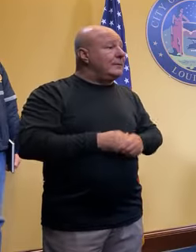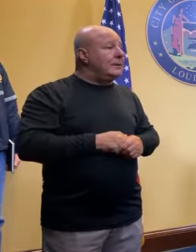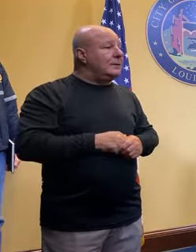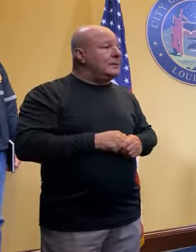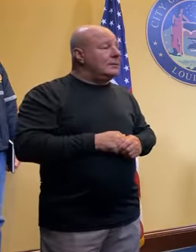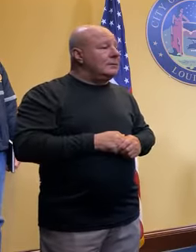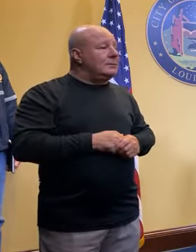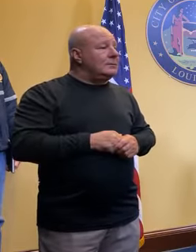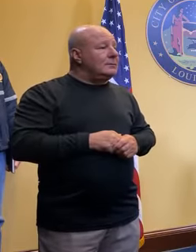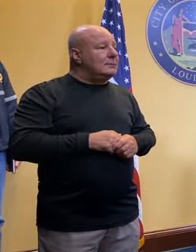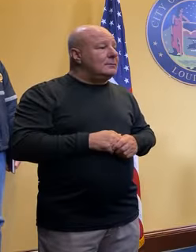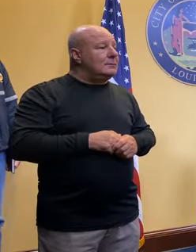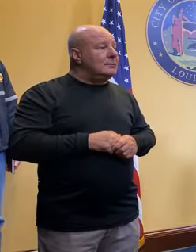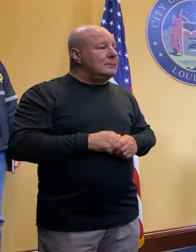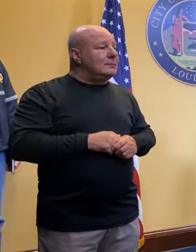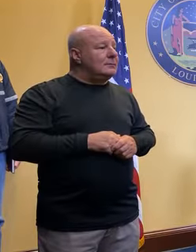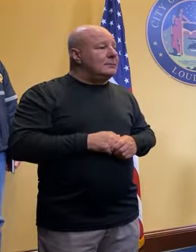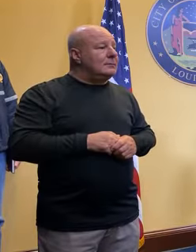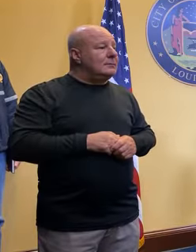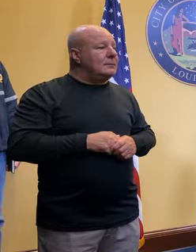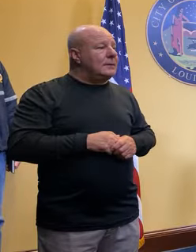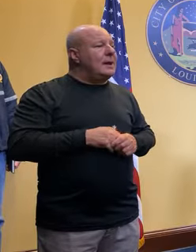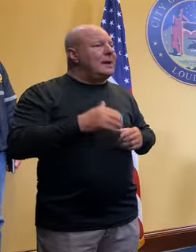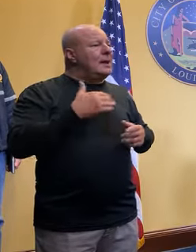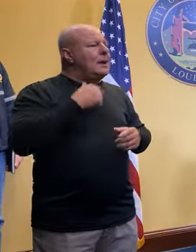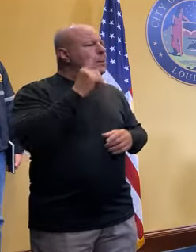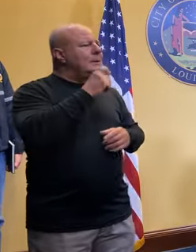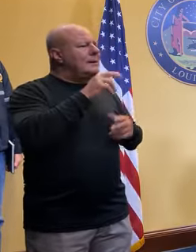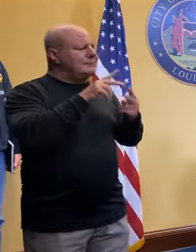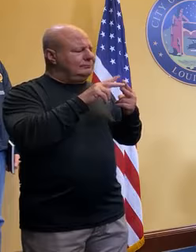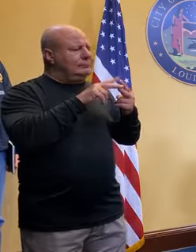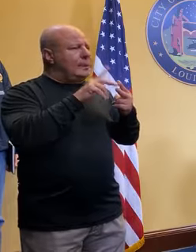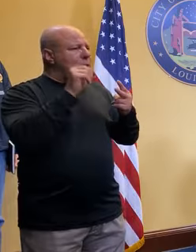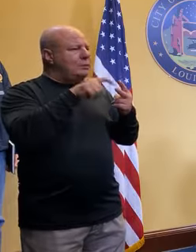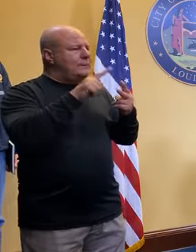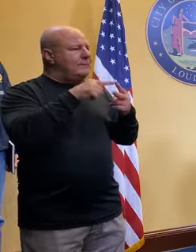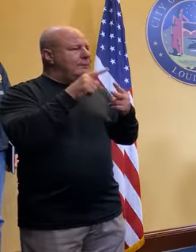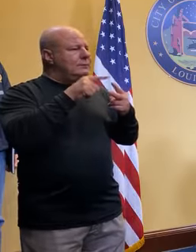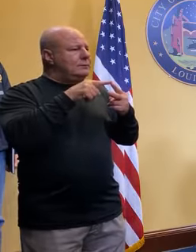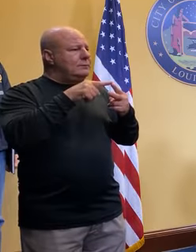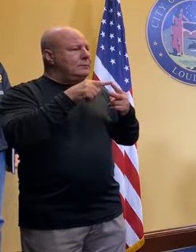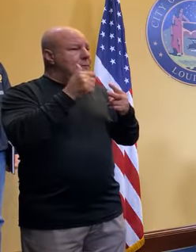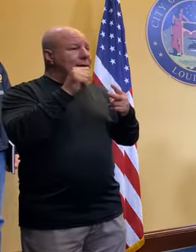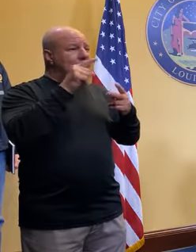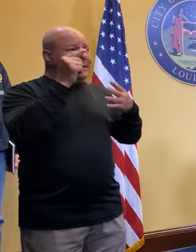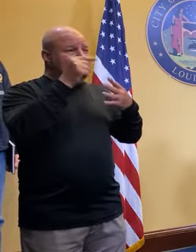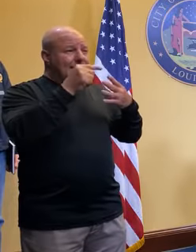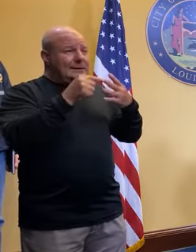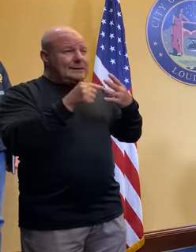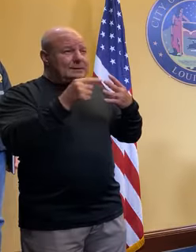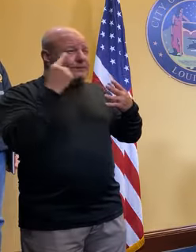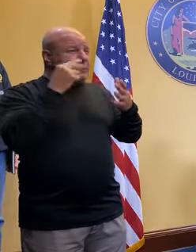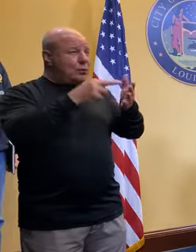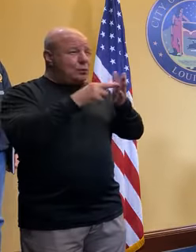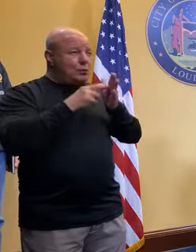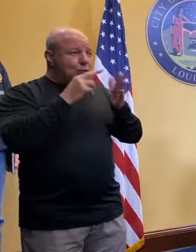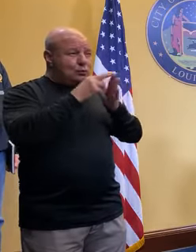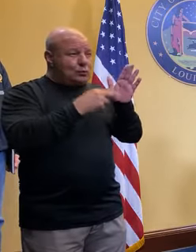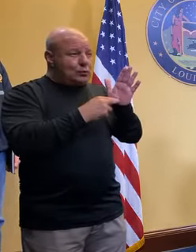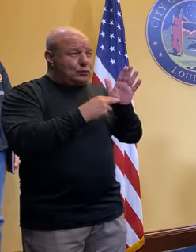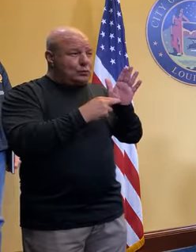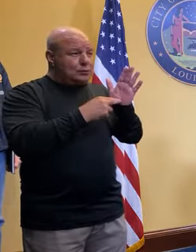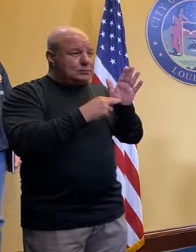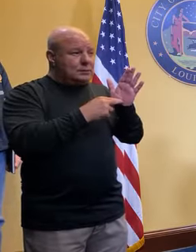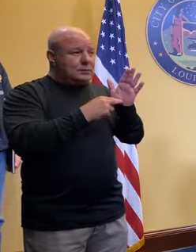Yeah, so I wanted to ask a couple questions. The first one being, are there any details you can give us on the rules of engagement for